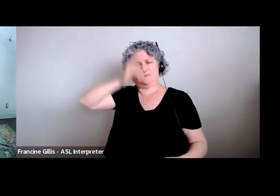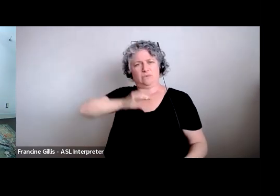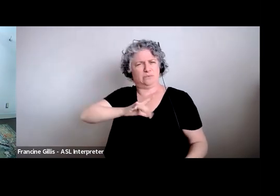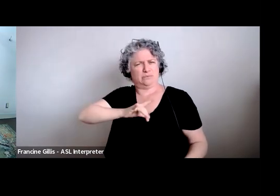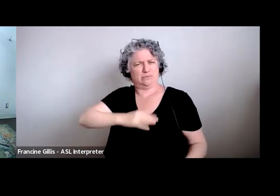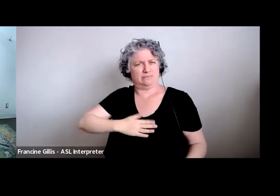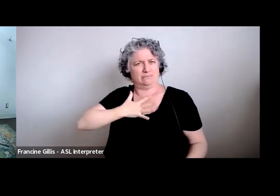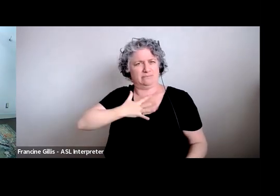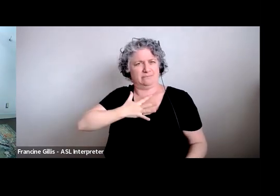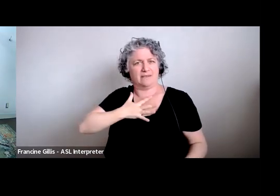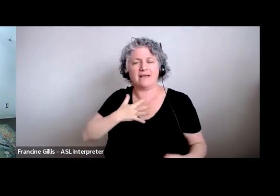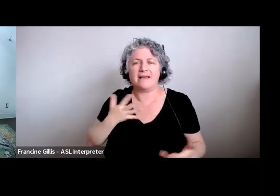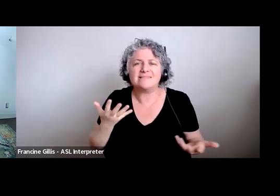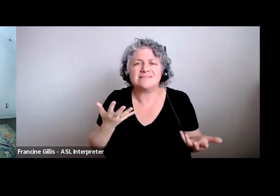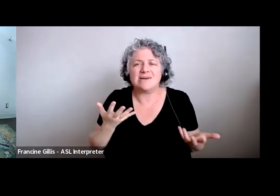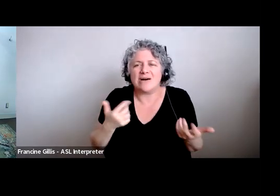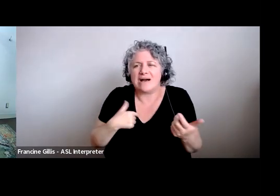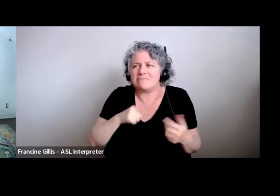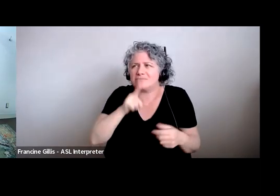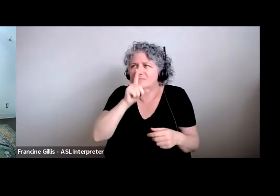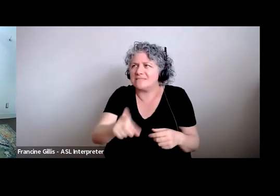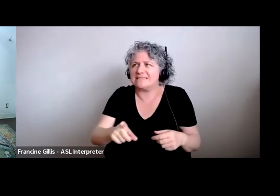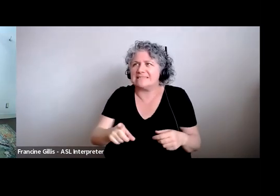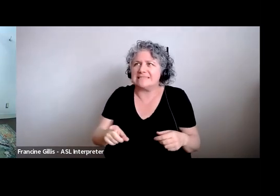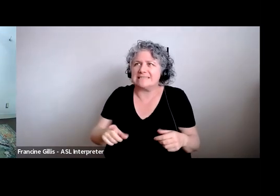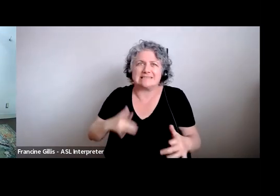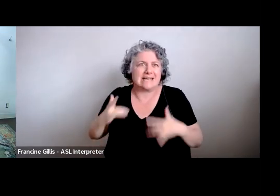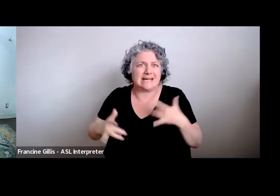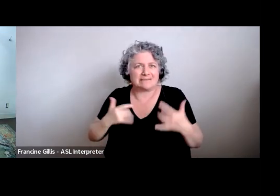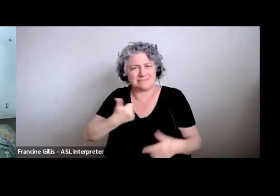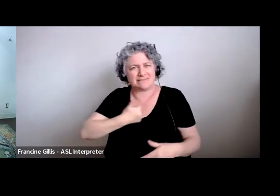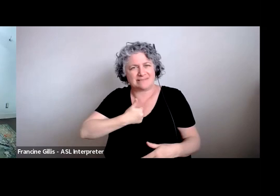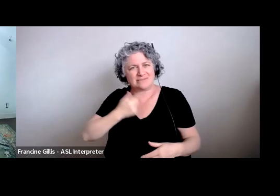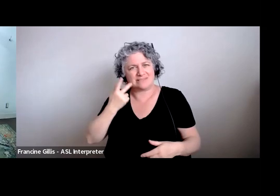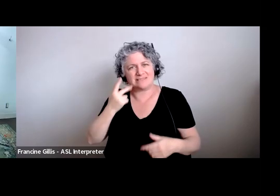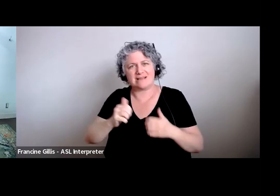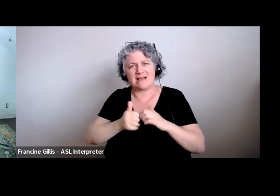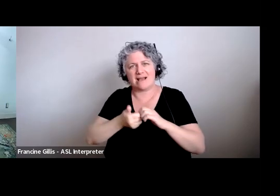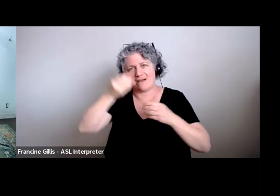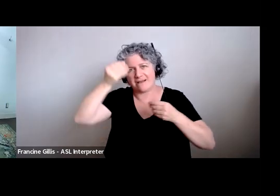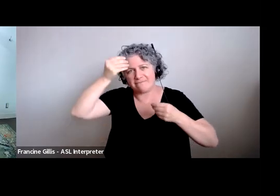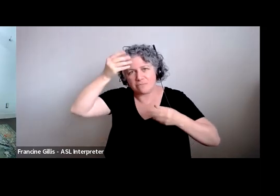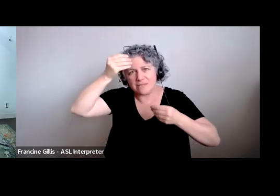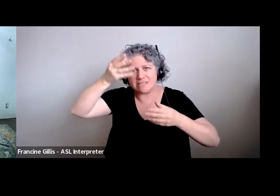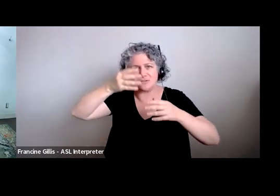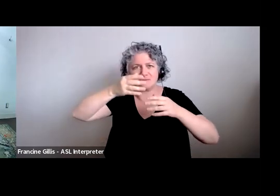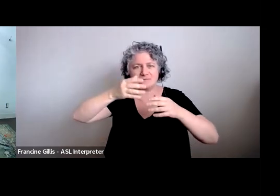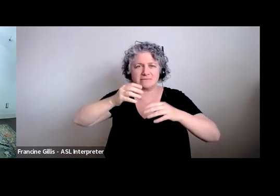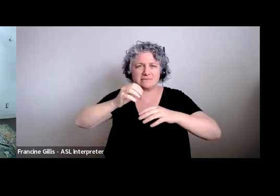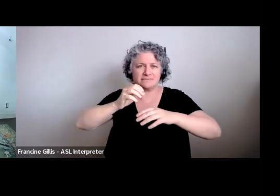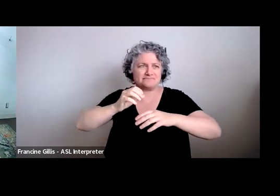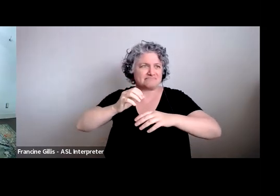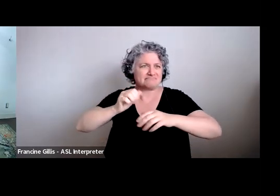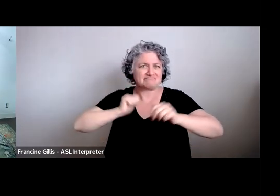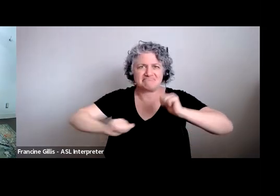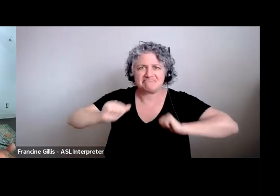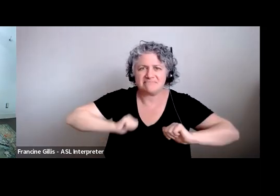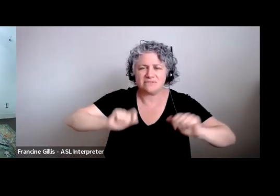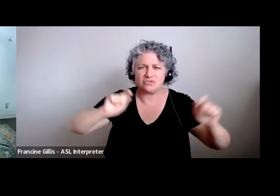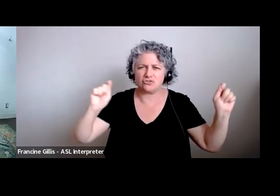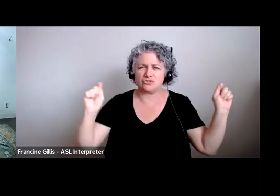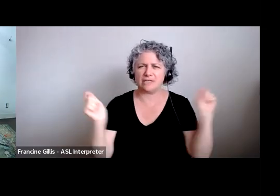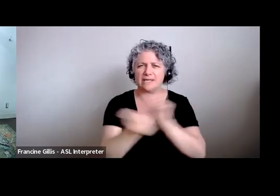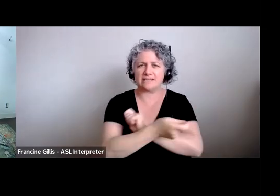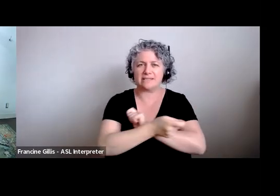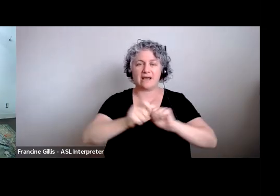I'm really excited to see not just how the content changes, but the container changes, how our theaters become a place where people